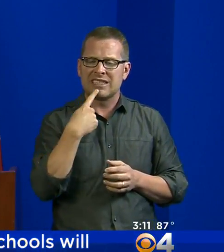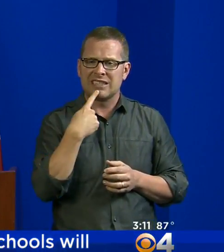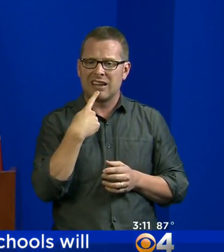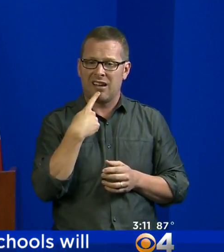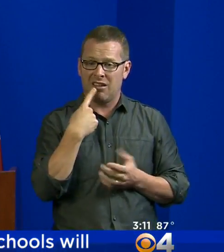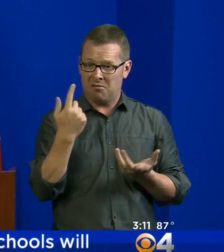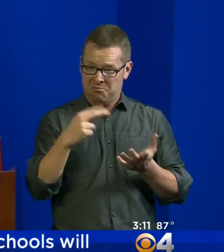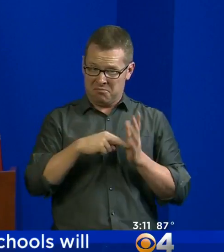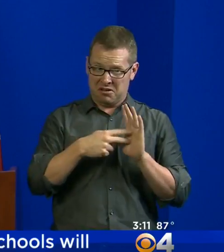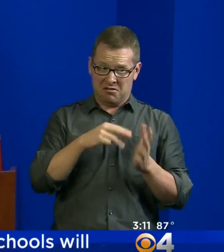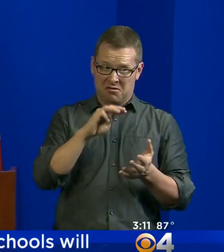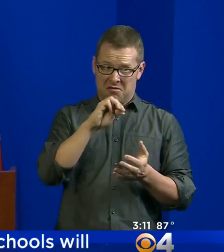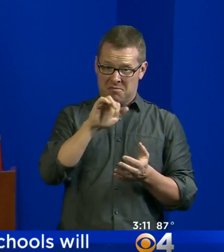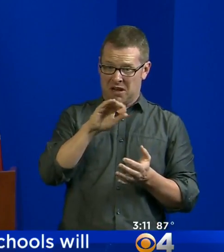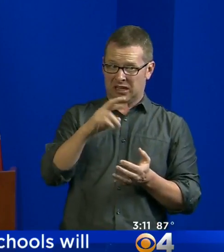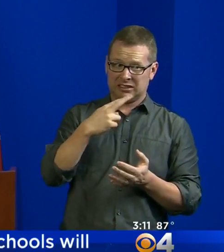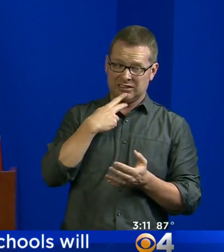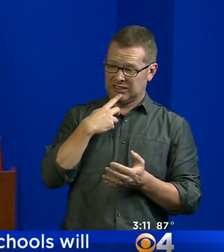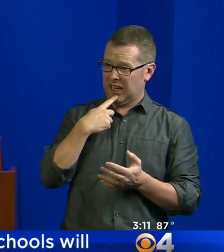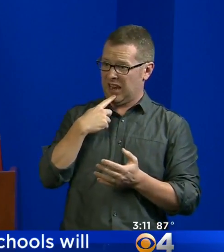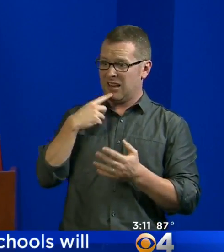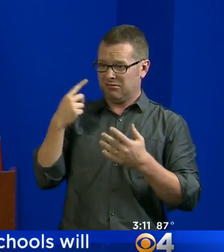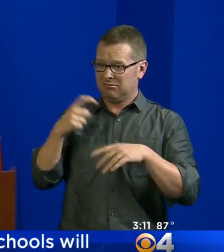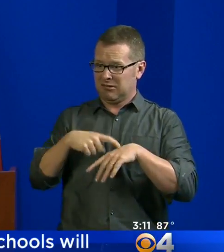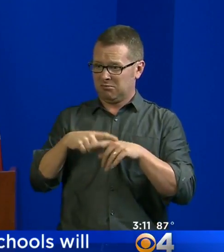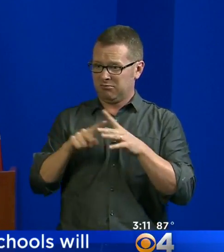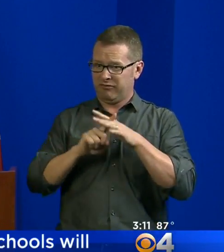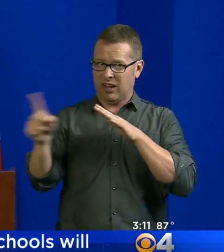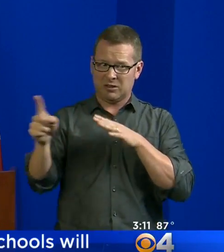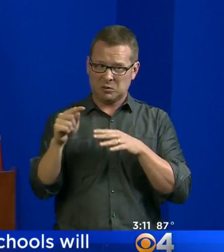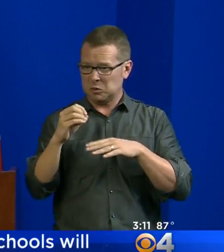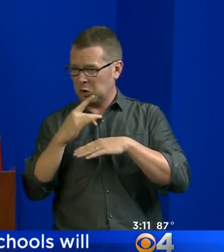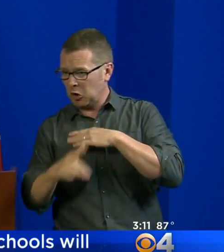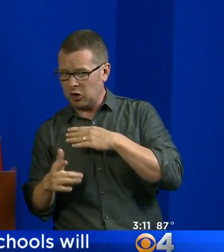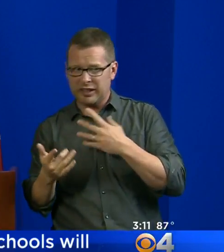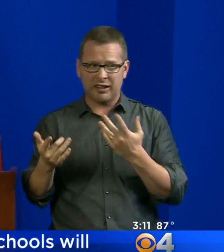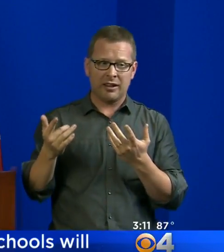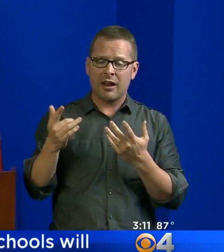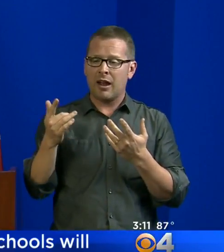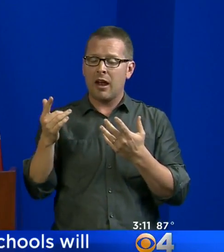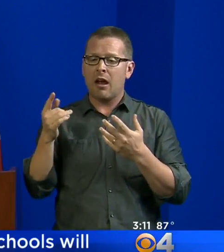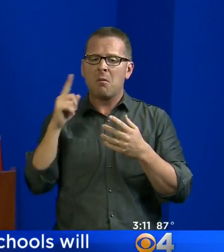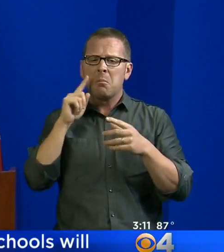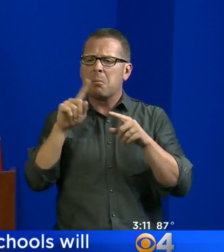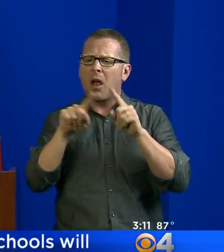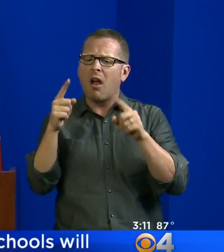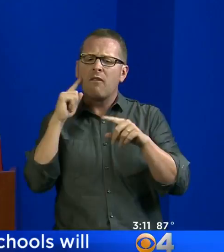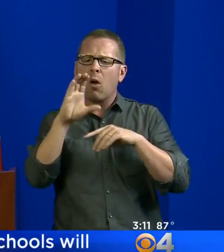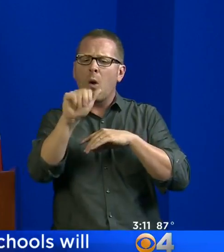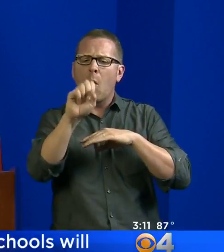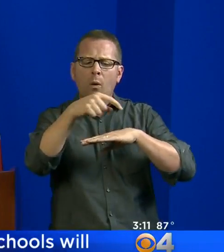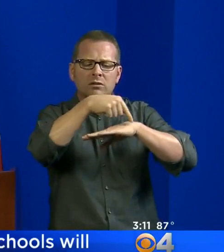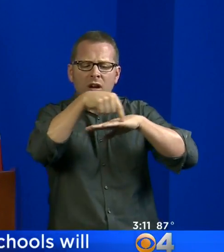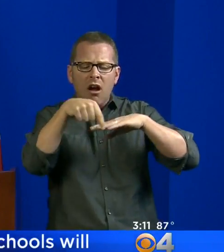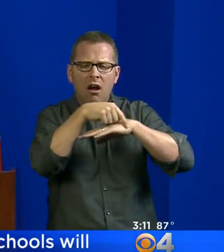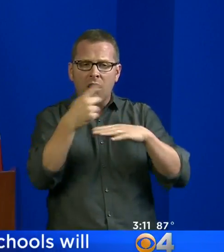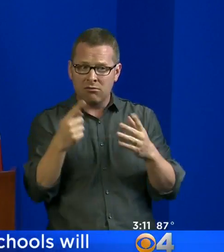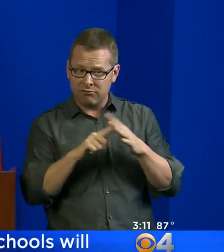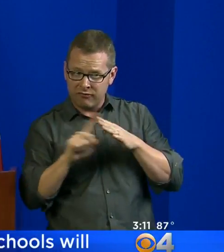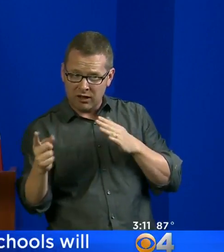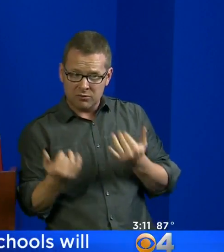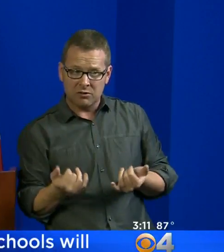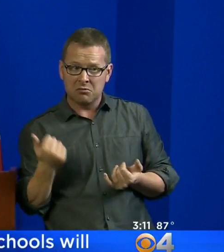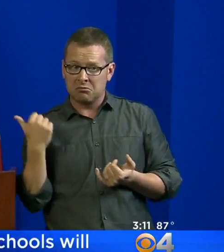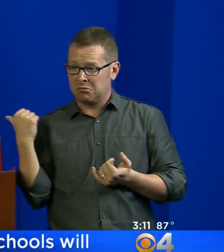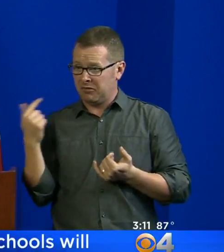Highway. We have learned lessons over the past few years that we've had hurricanes, and particularly recently when we had Matthew,